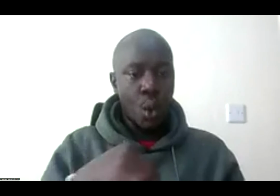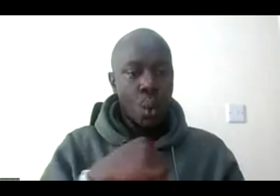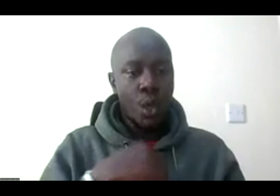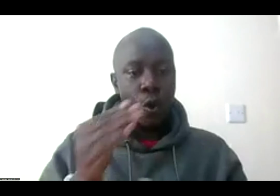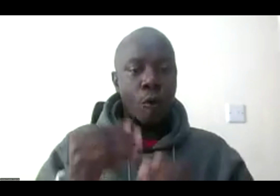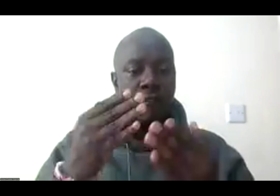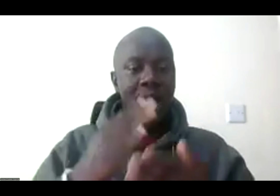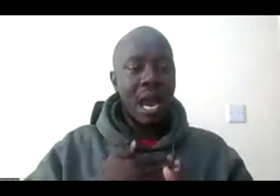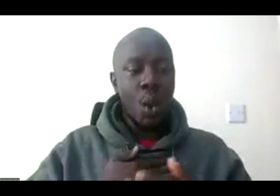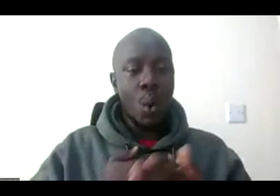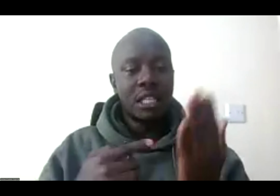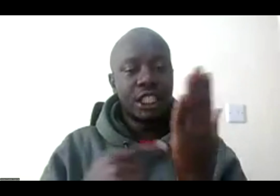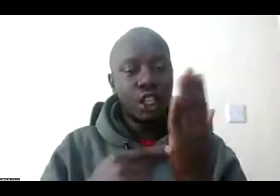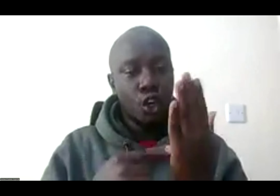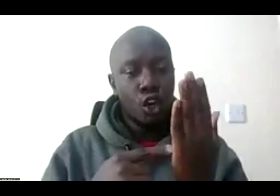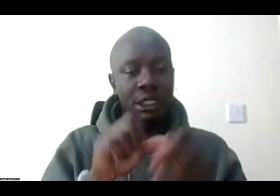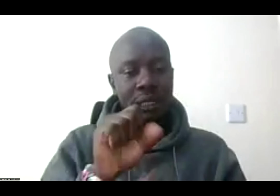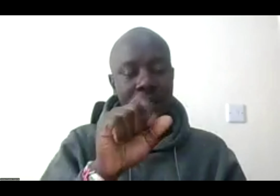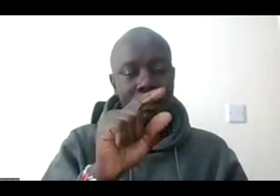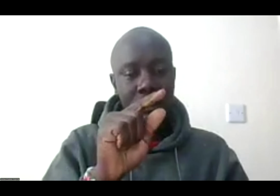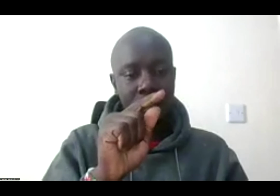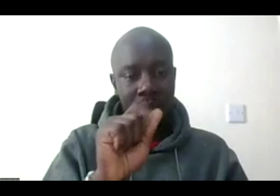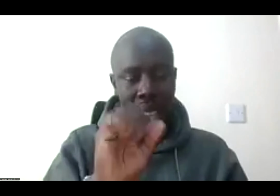because we cannot be able to build this alone.